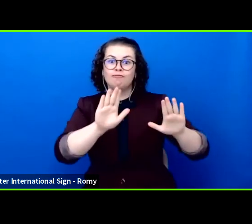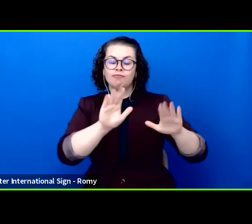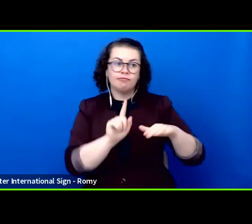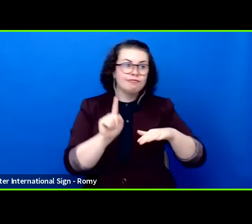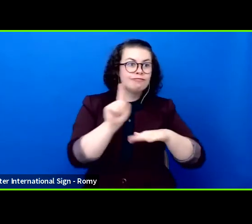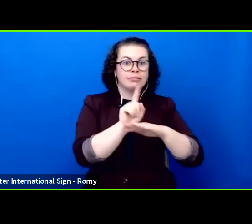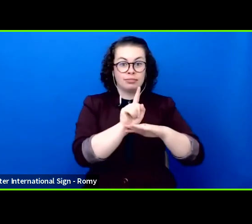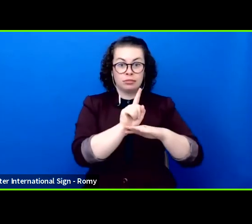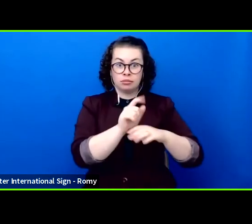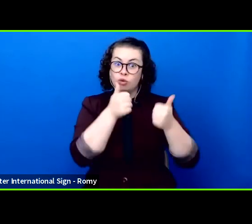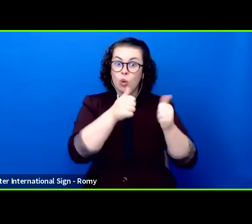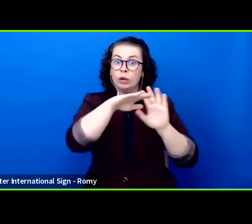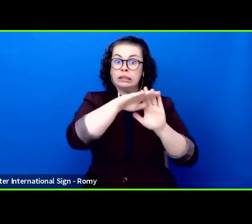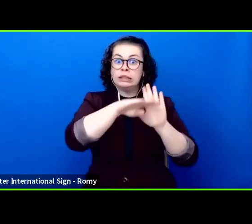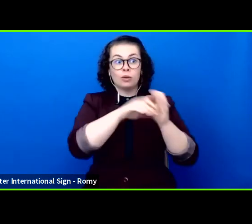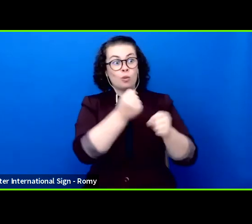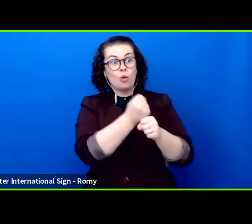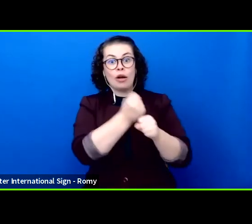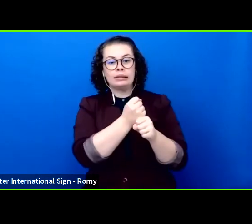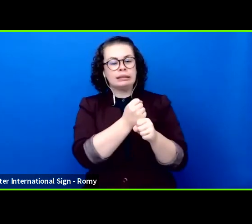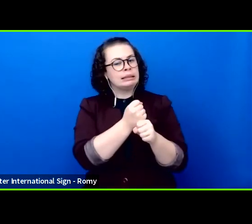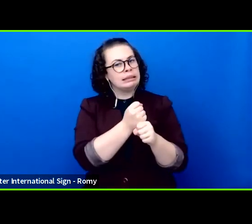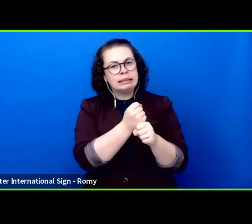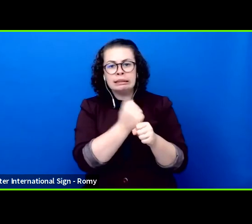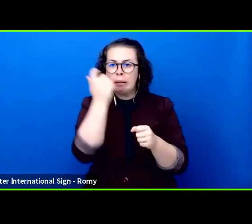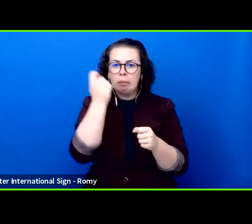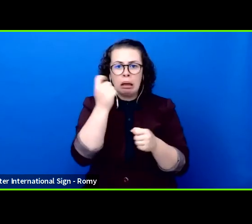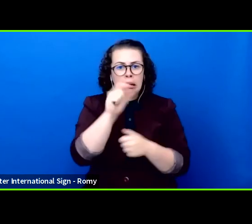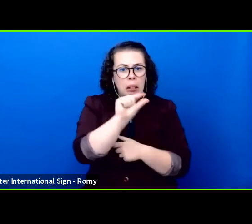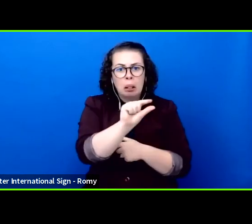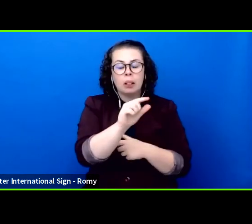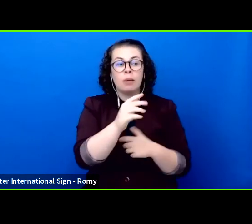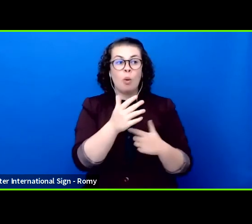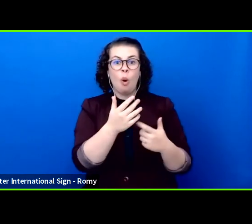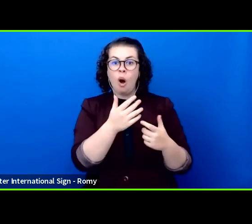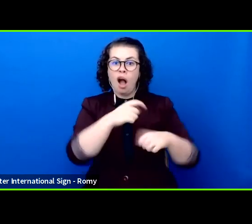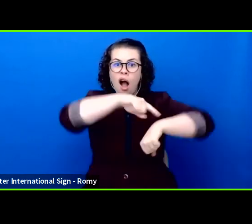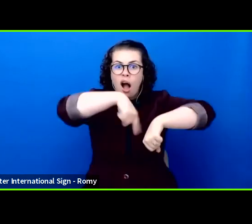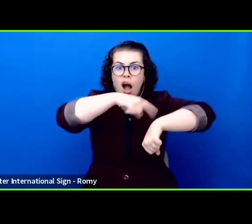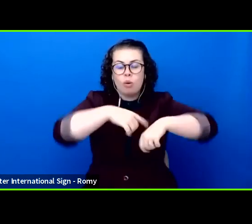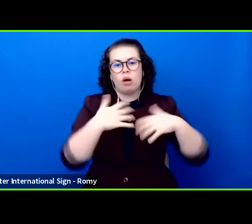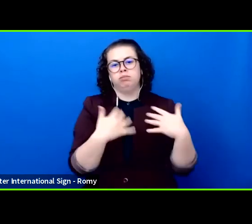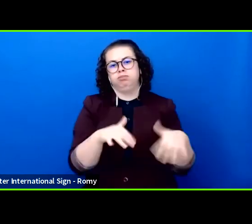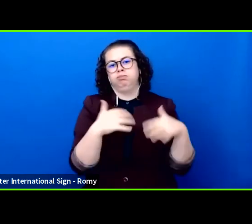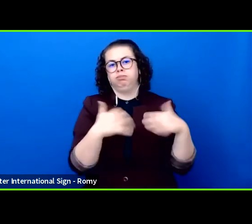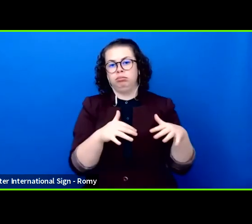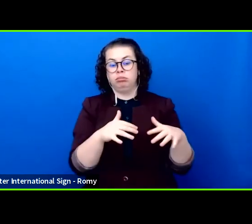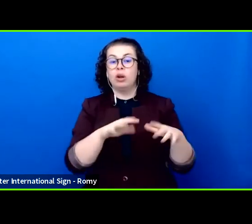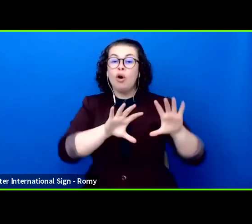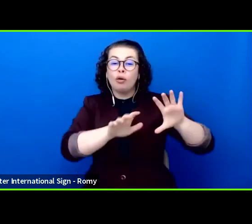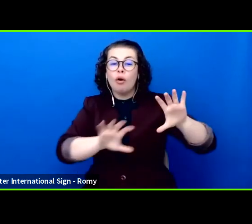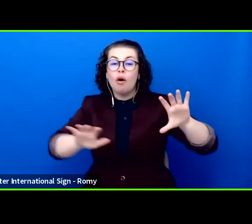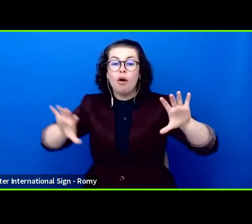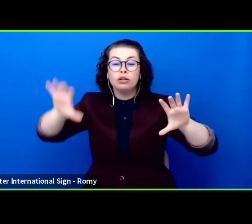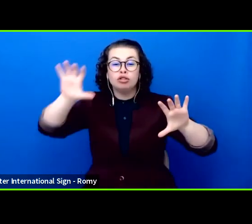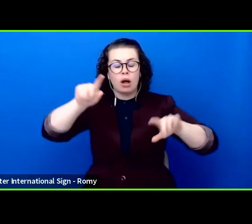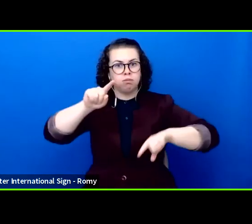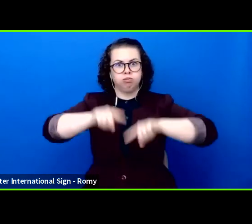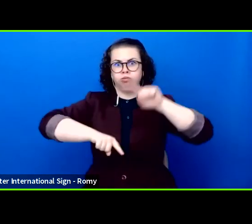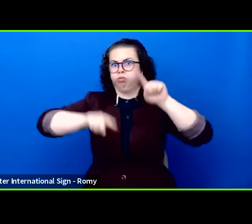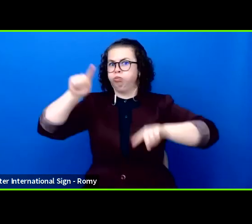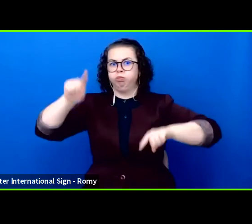And the situations vary greatly from country to country, which today stifles our potential for